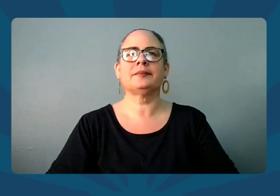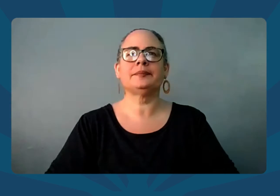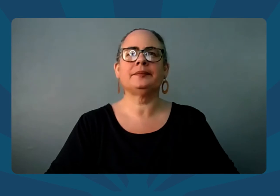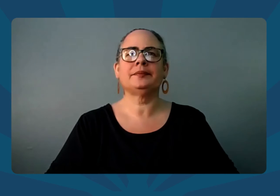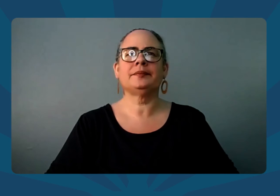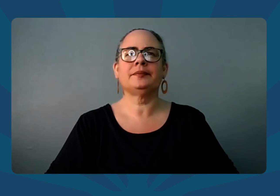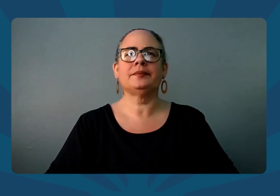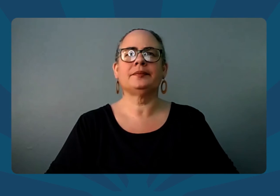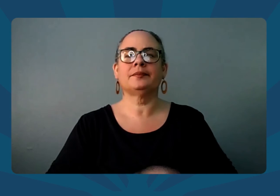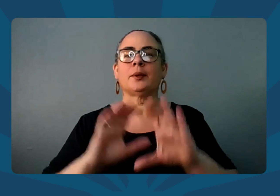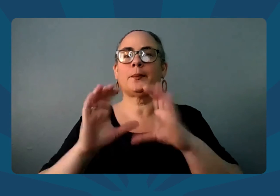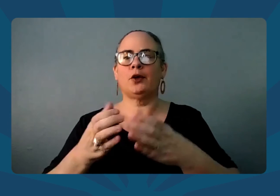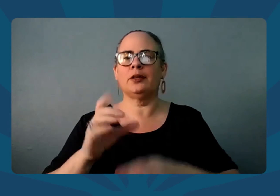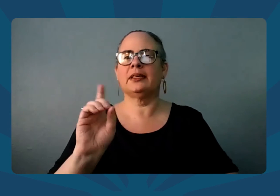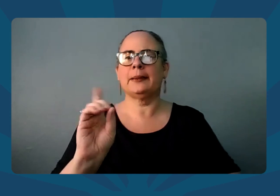Chris Mays.